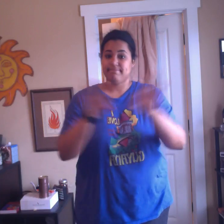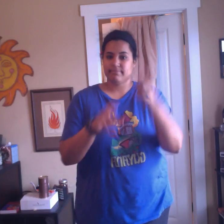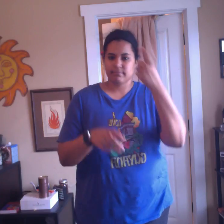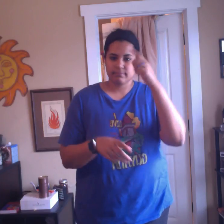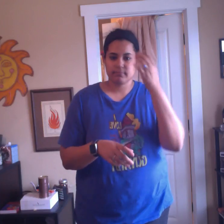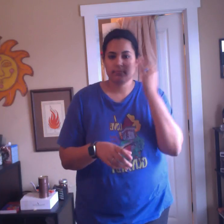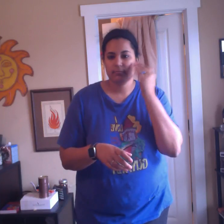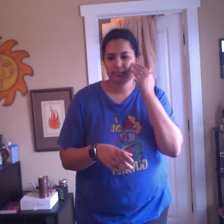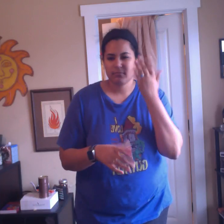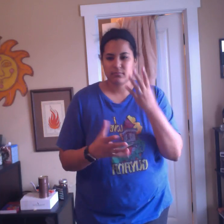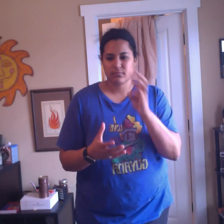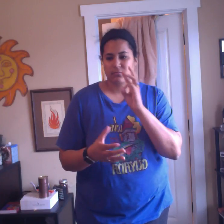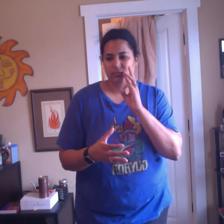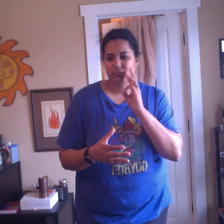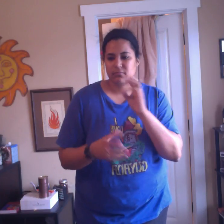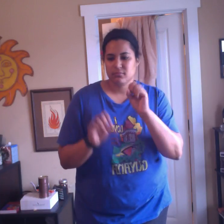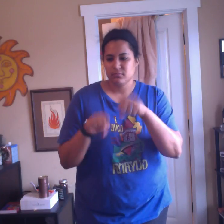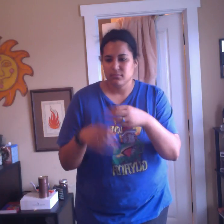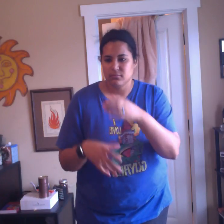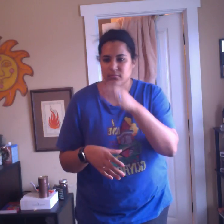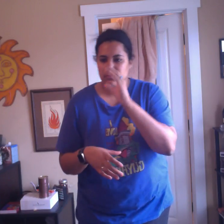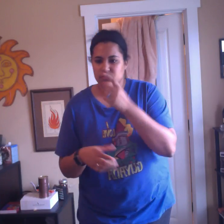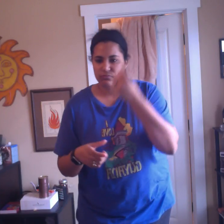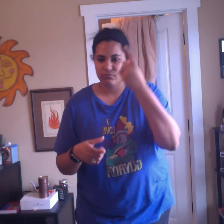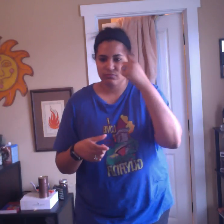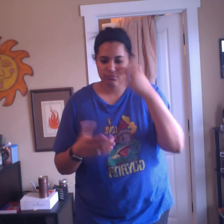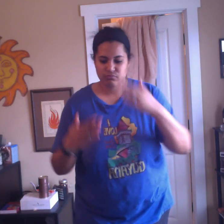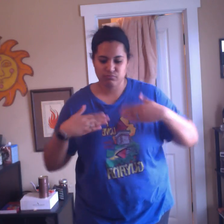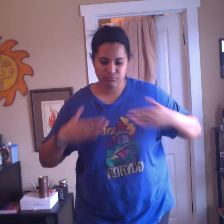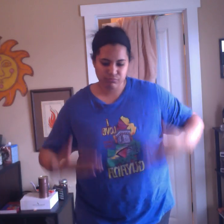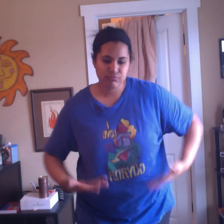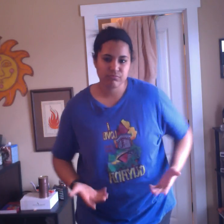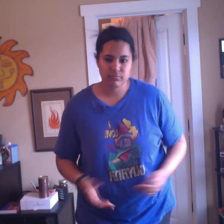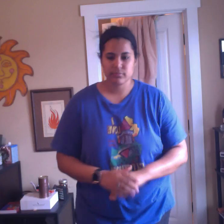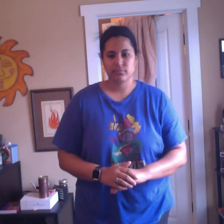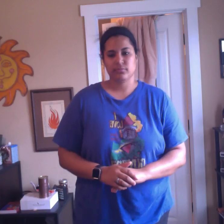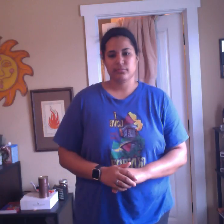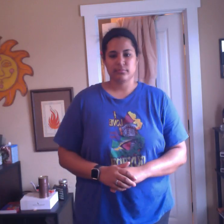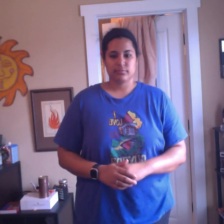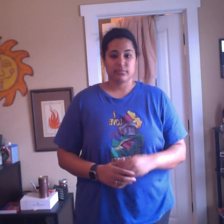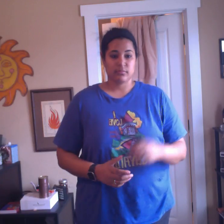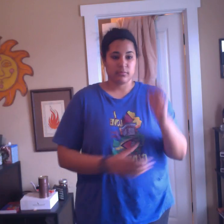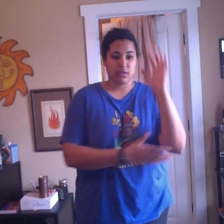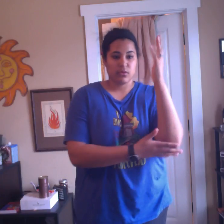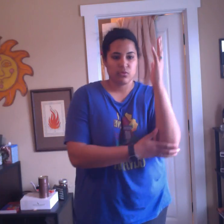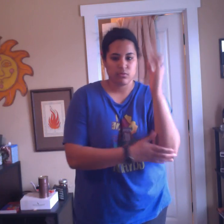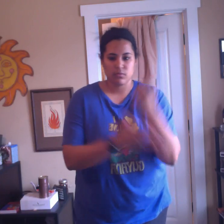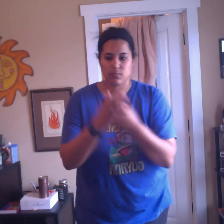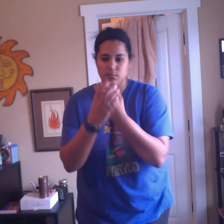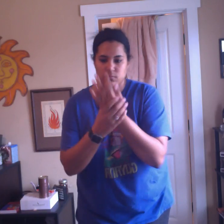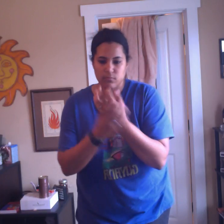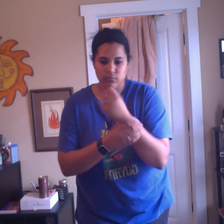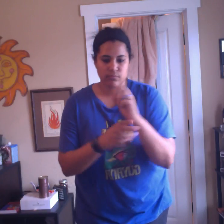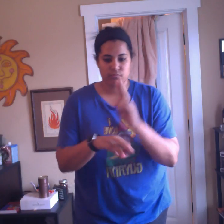for us. The water that stays near the surface can get used up by plants and trees. It gets drawn up by the root systems and is sent up